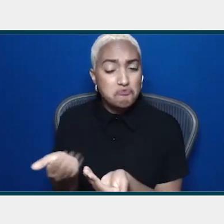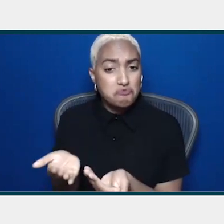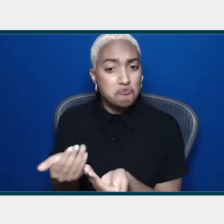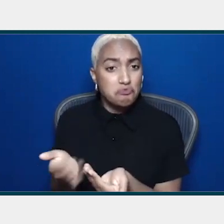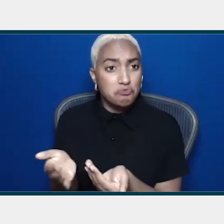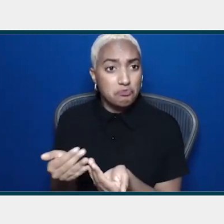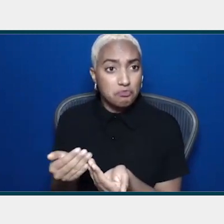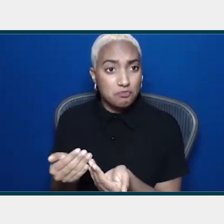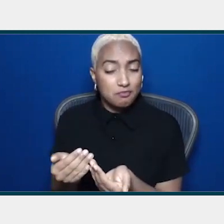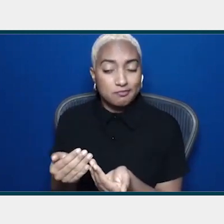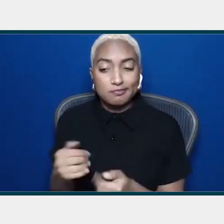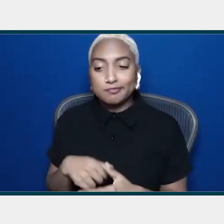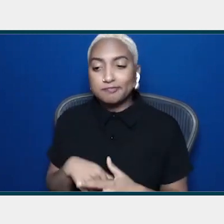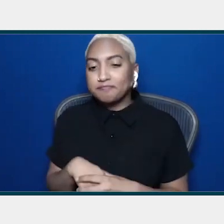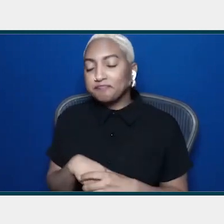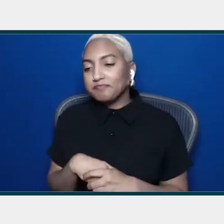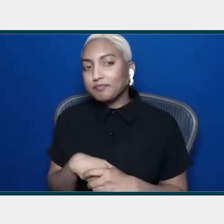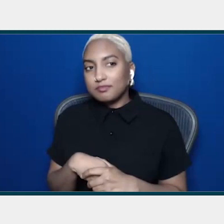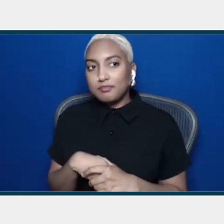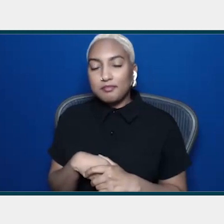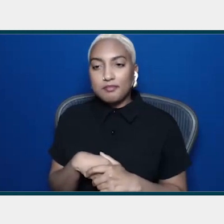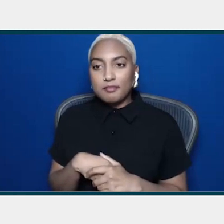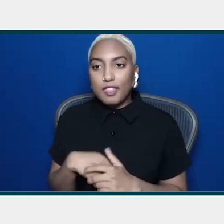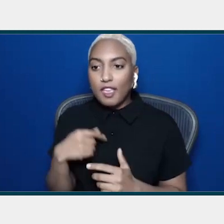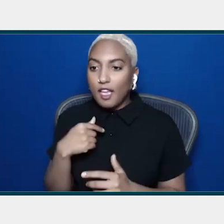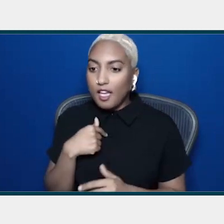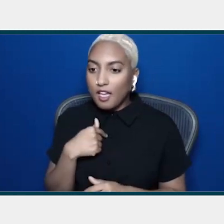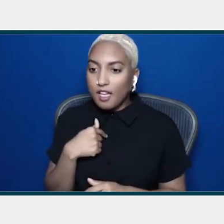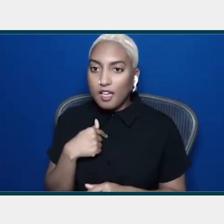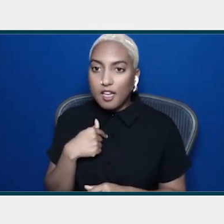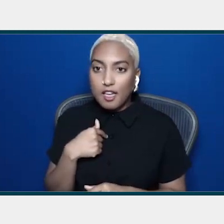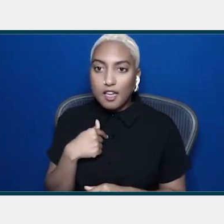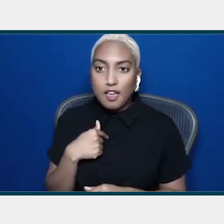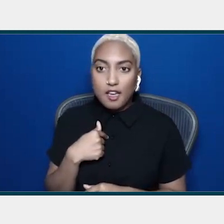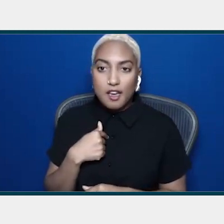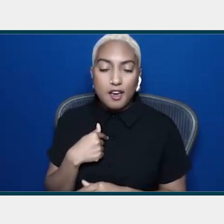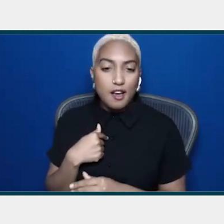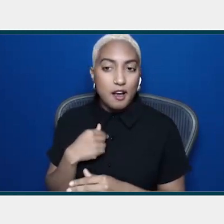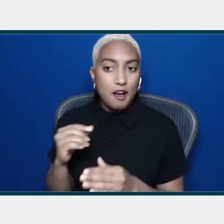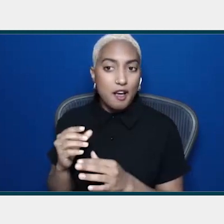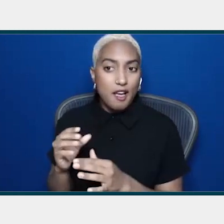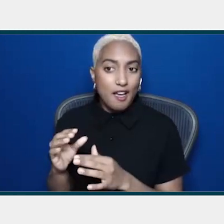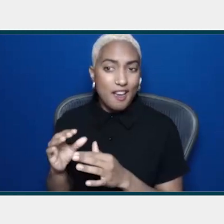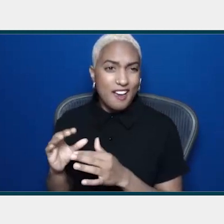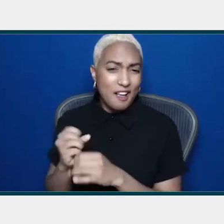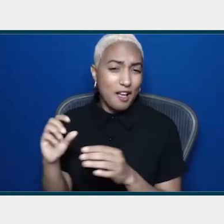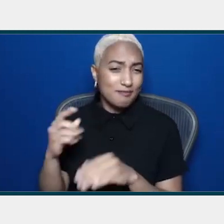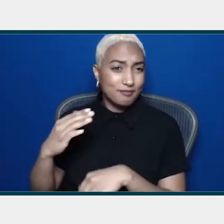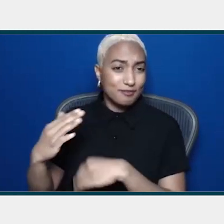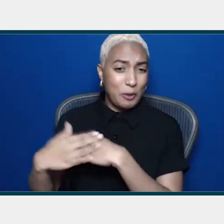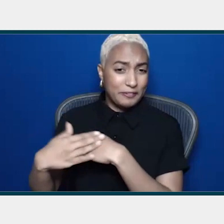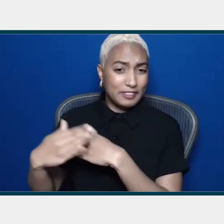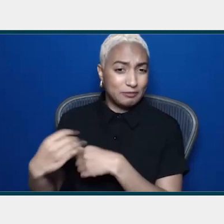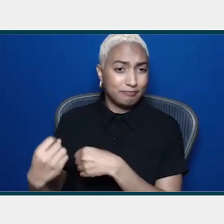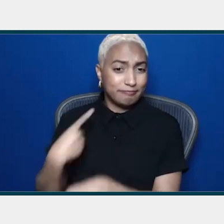time, and I'm being pinged because I'll just keep going. And I don't care if you all have other jobs